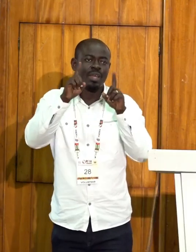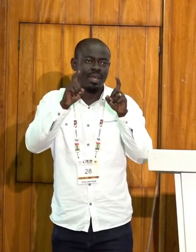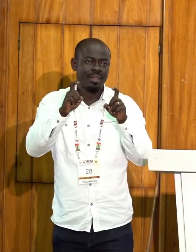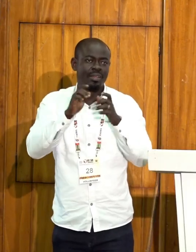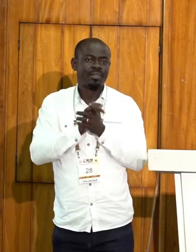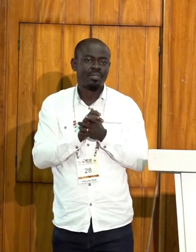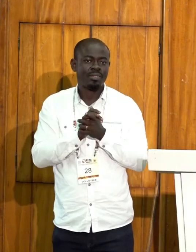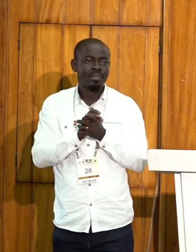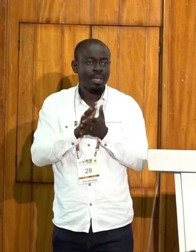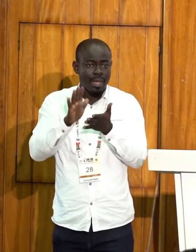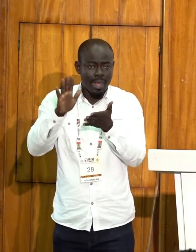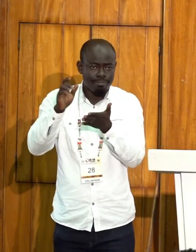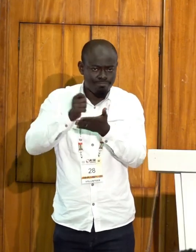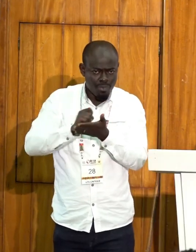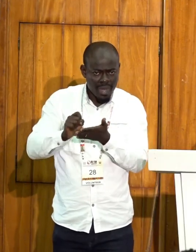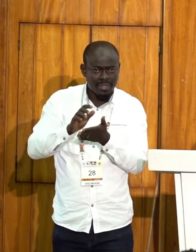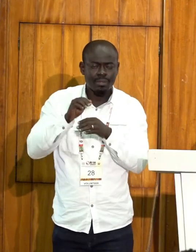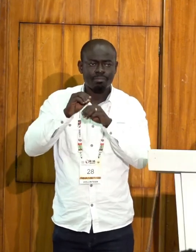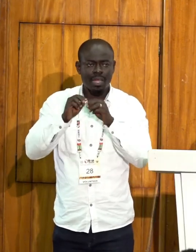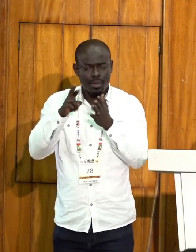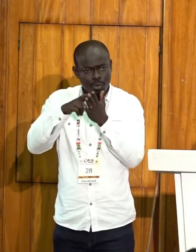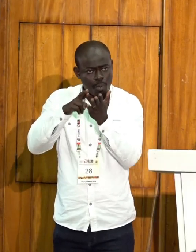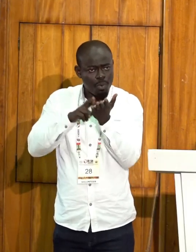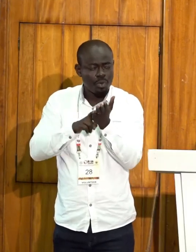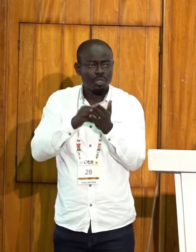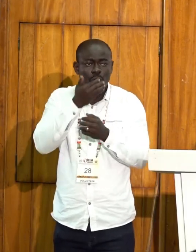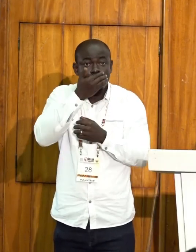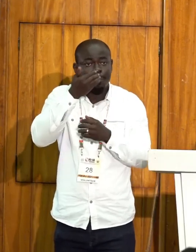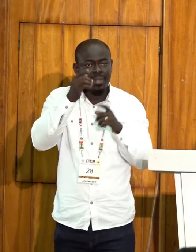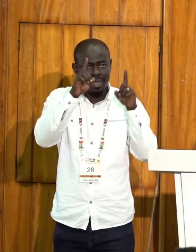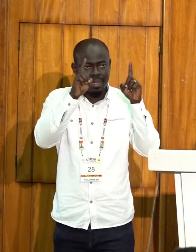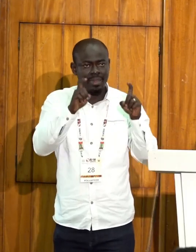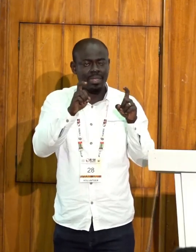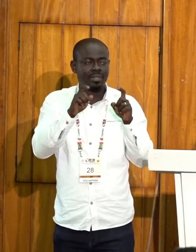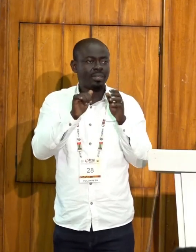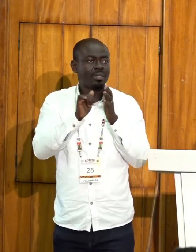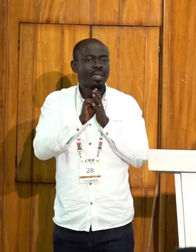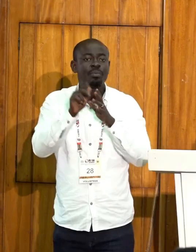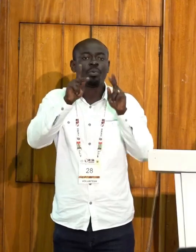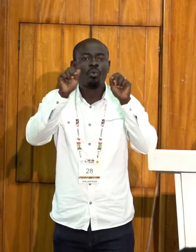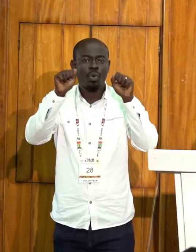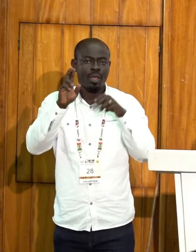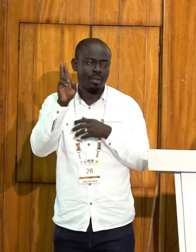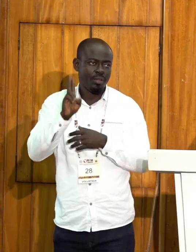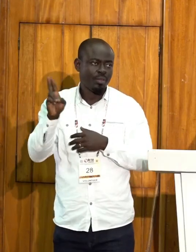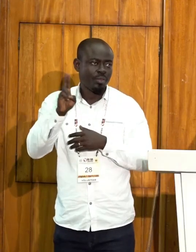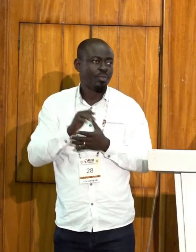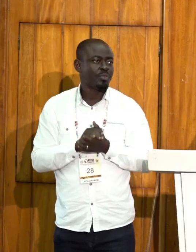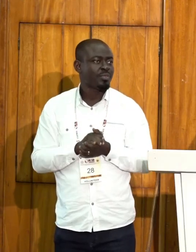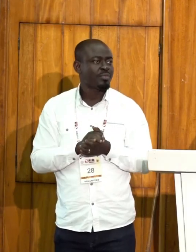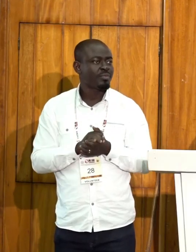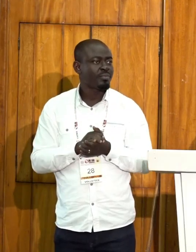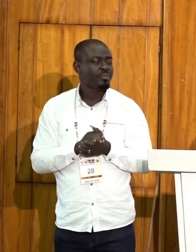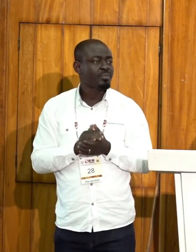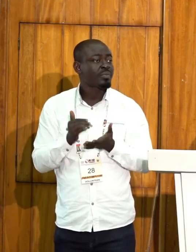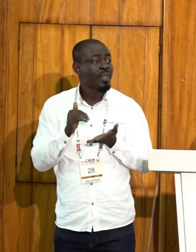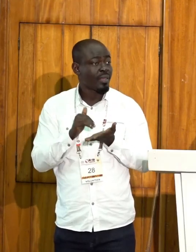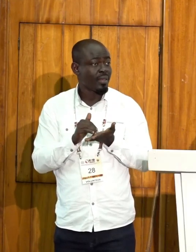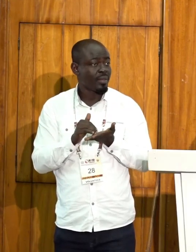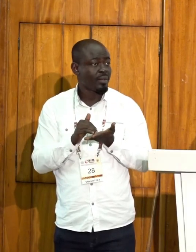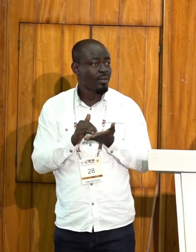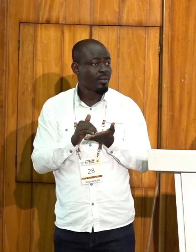and publishing and reporting on the better tests that people can use. And again, we now have